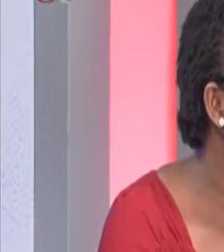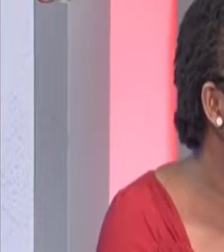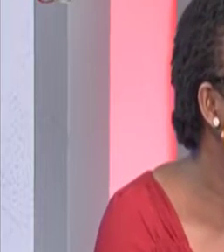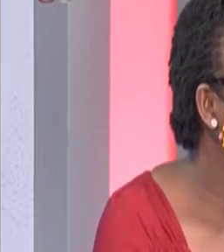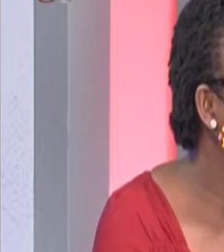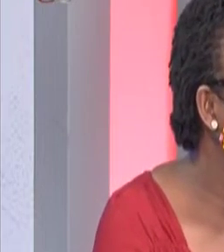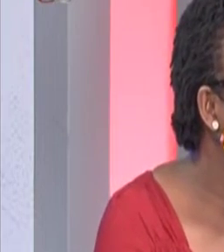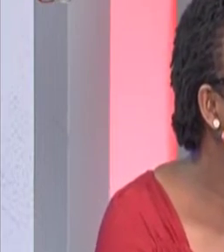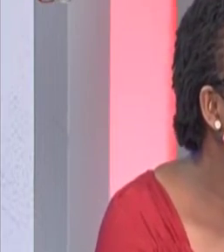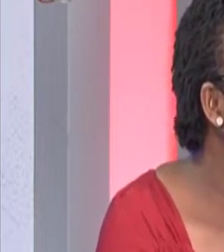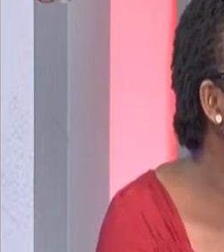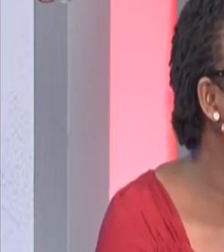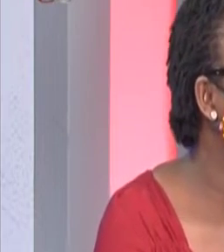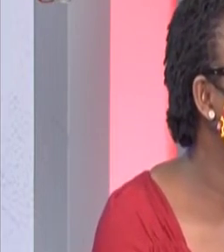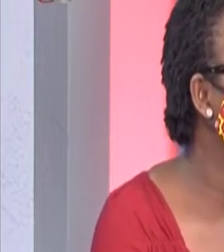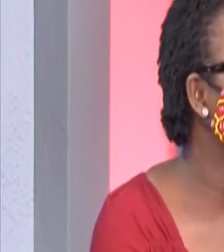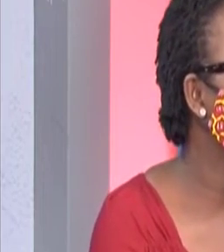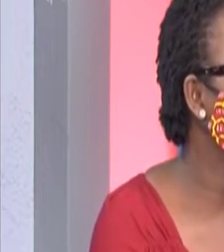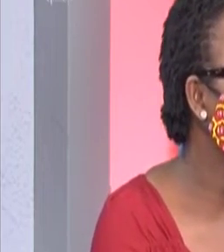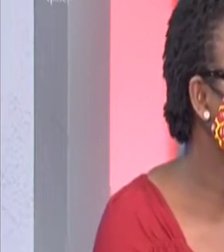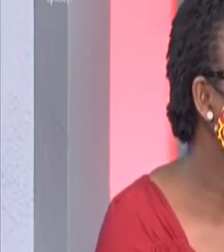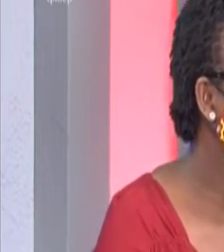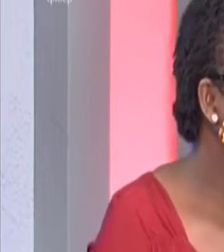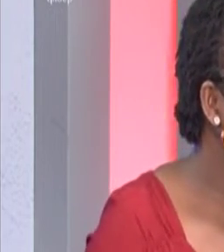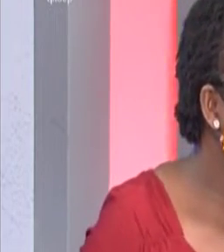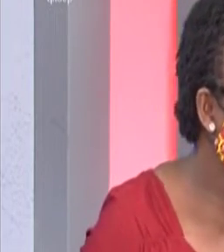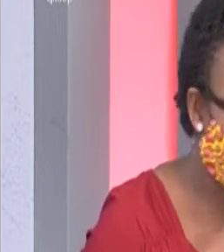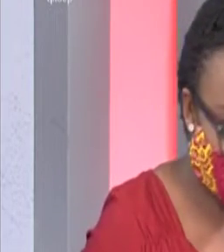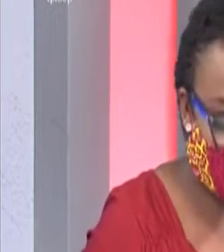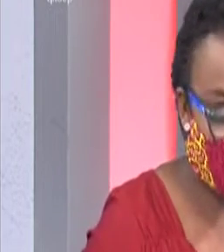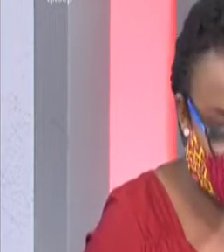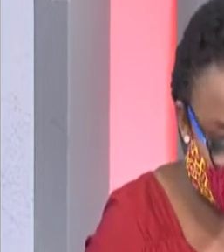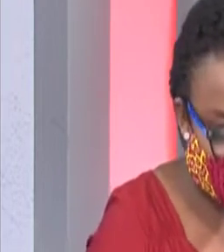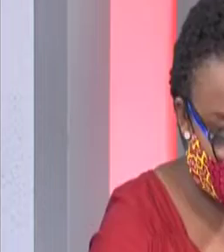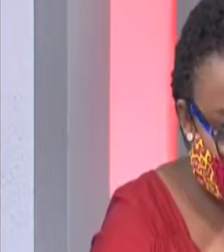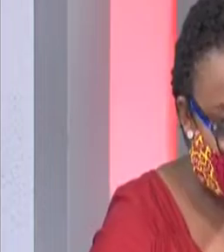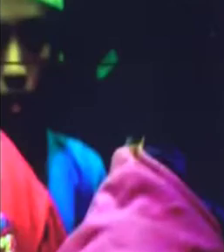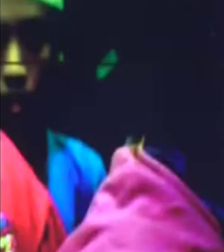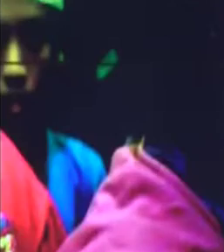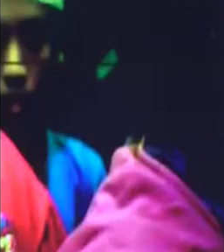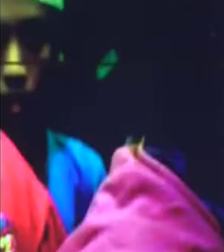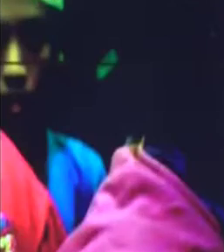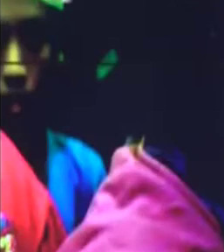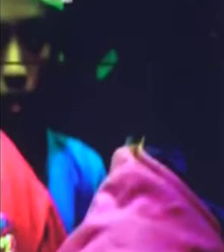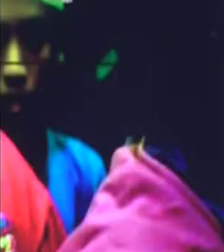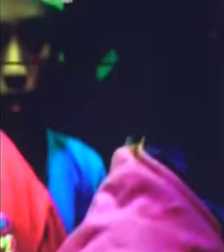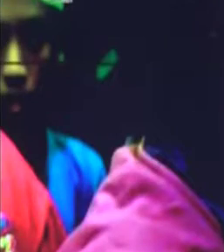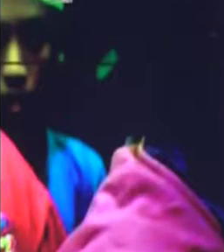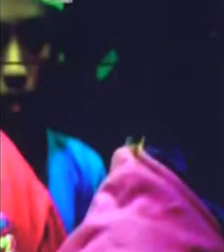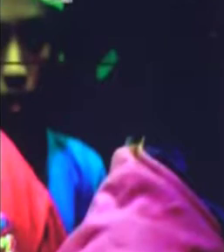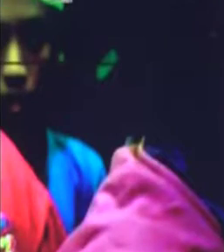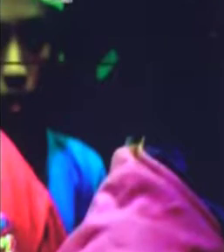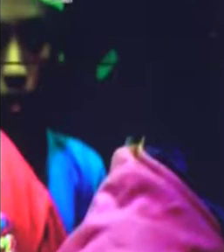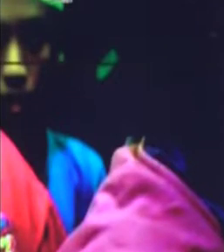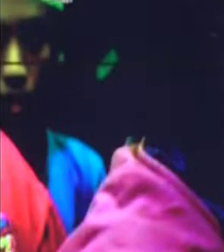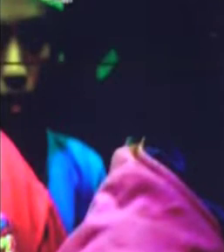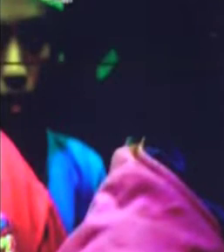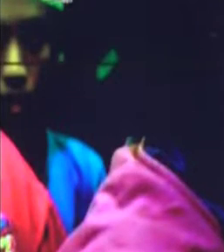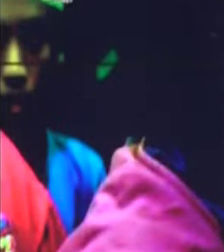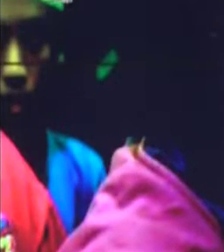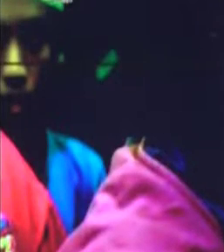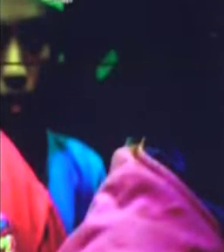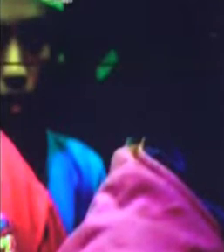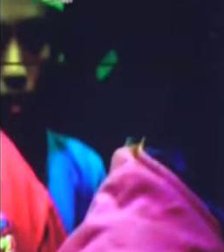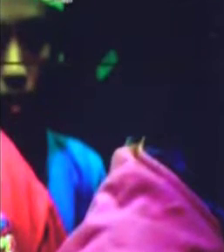stop downloading videos? Well, maybe you should be watching a lot more TV, so you're better informed. You could be watching JoyNews. You'd be better informed.